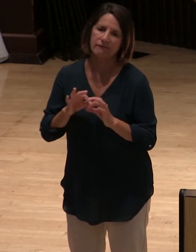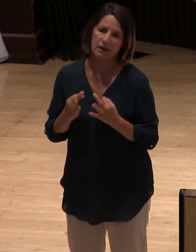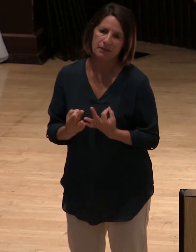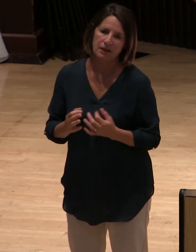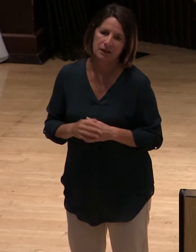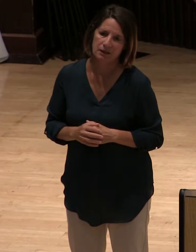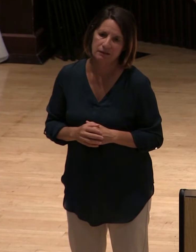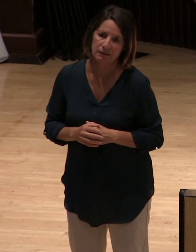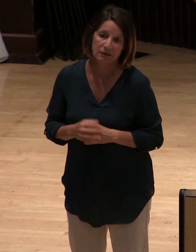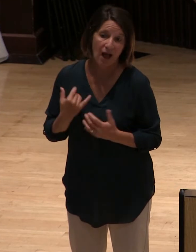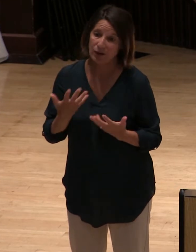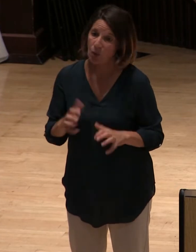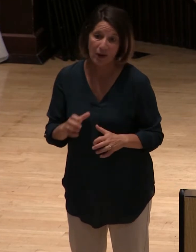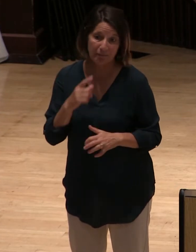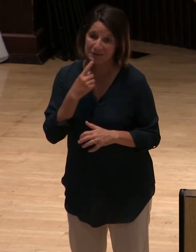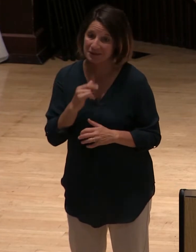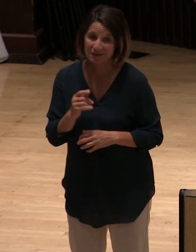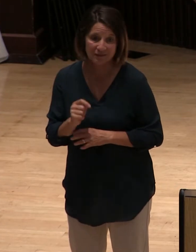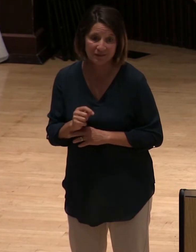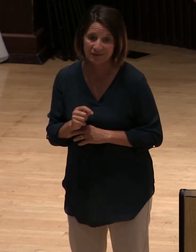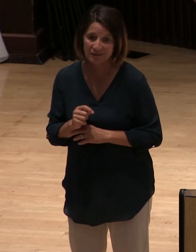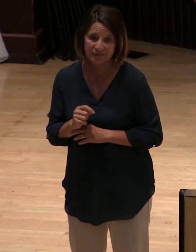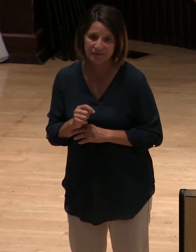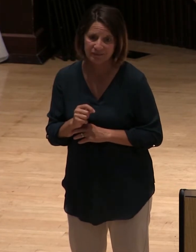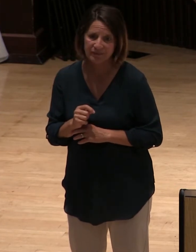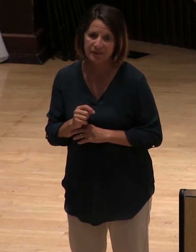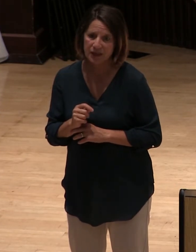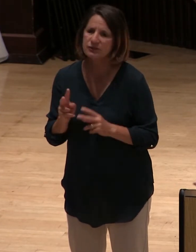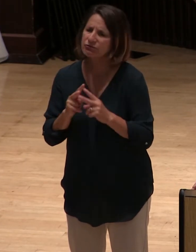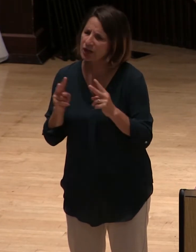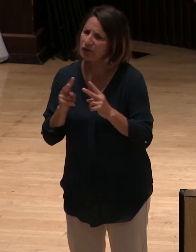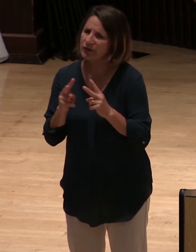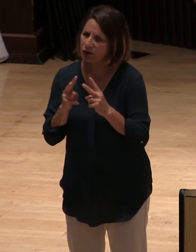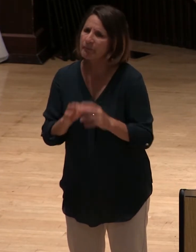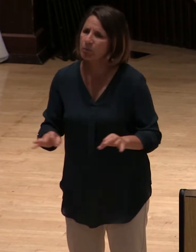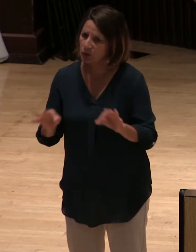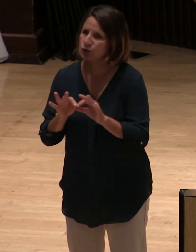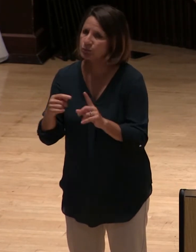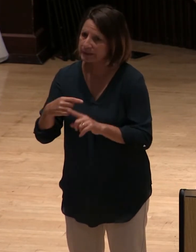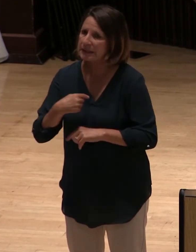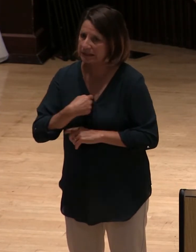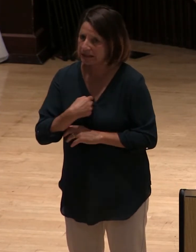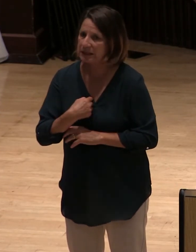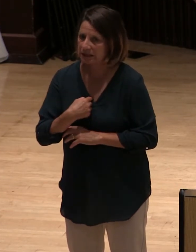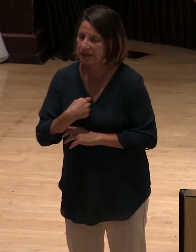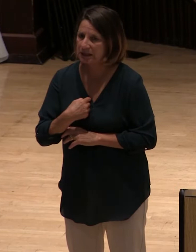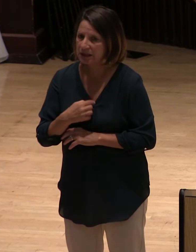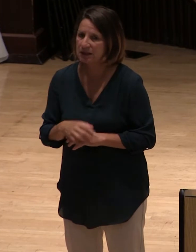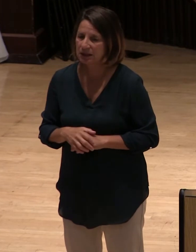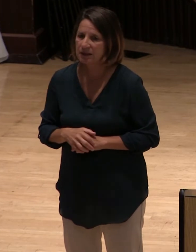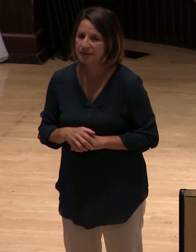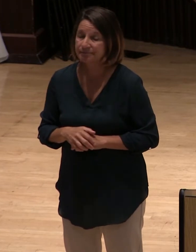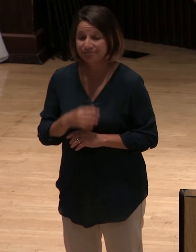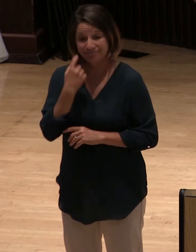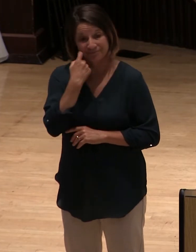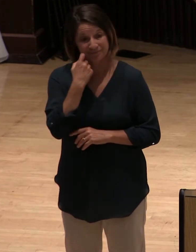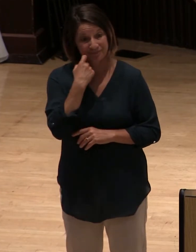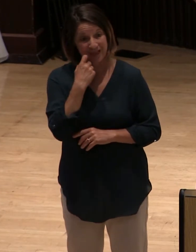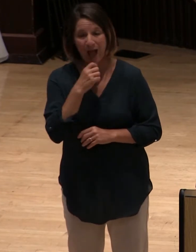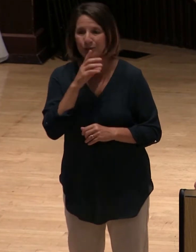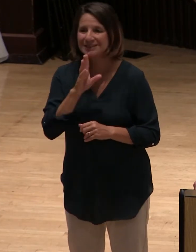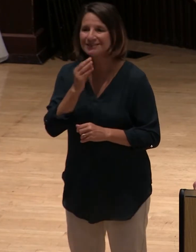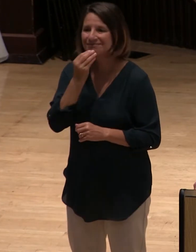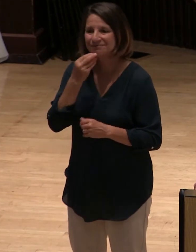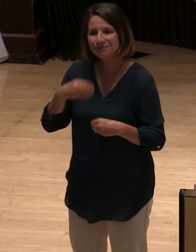I don't want to miss it, and it's very, very important to me. Recently, I was in the